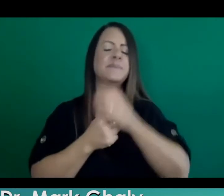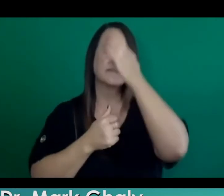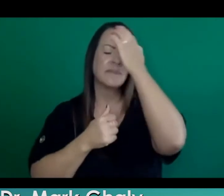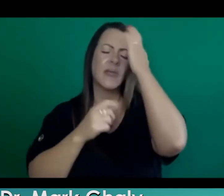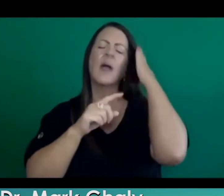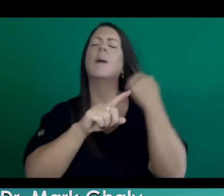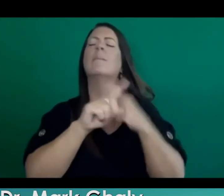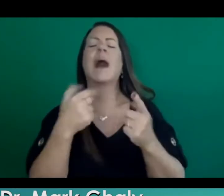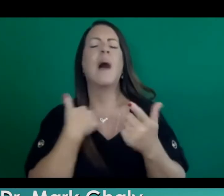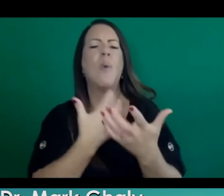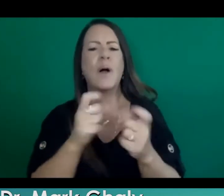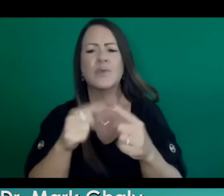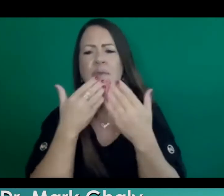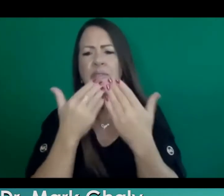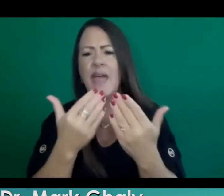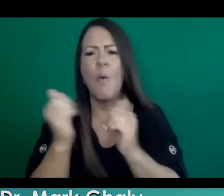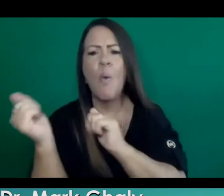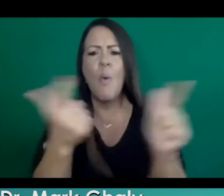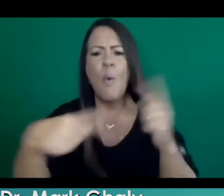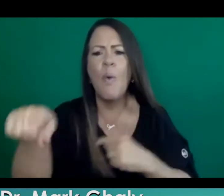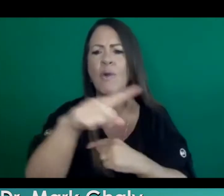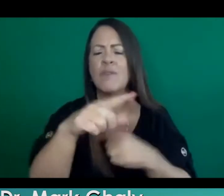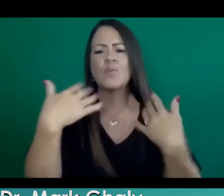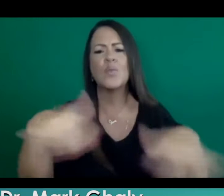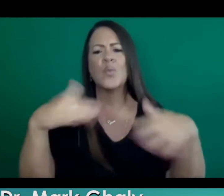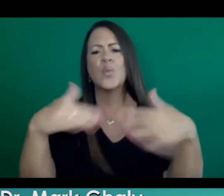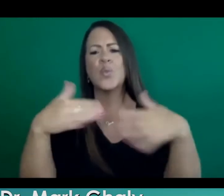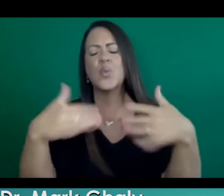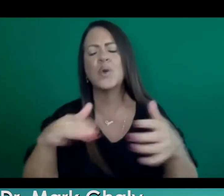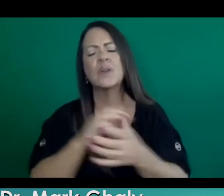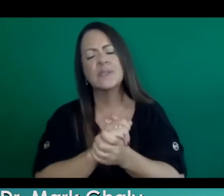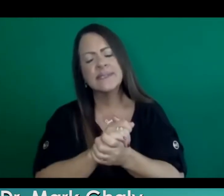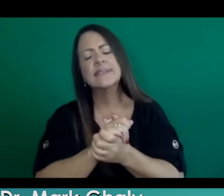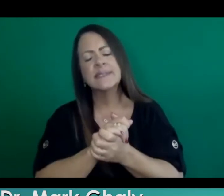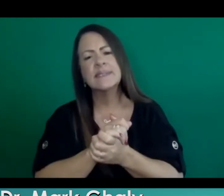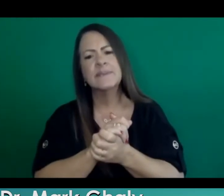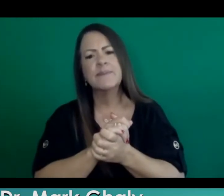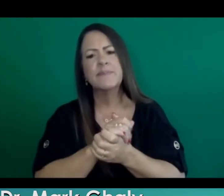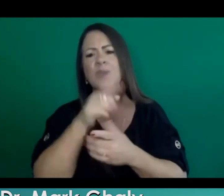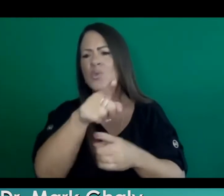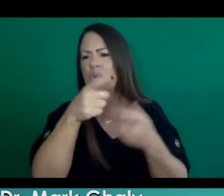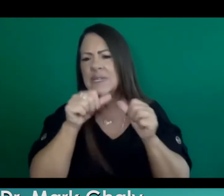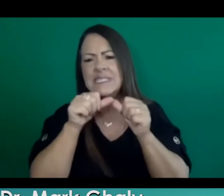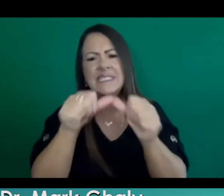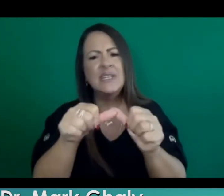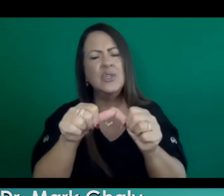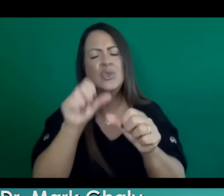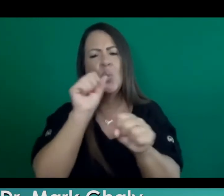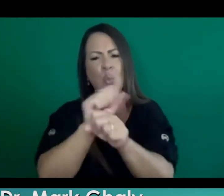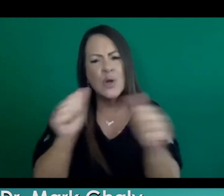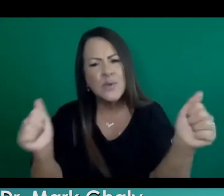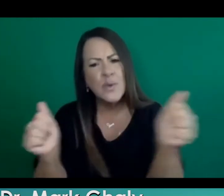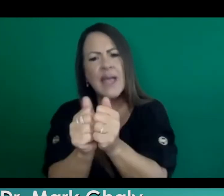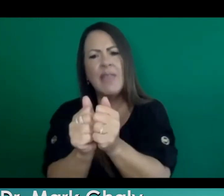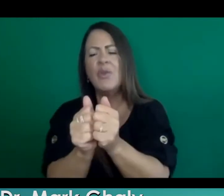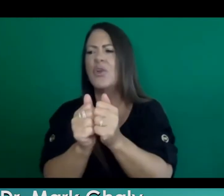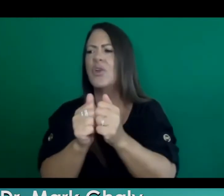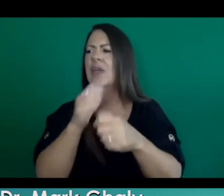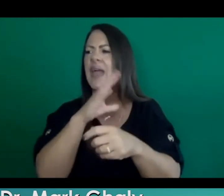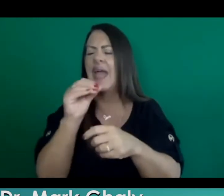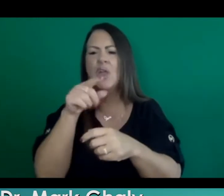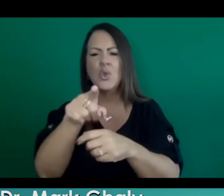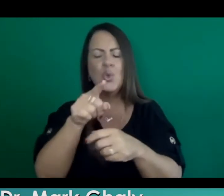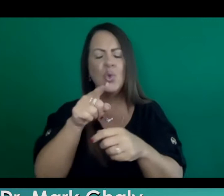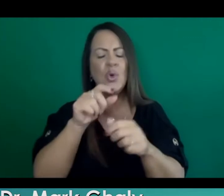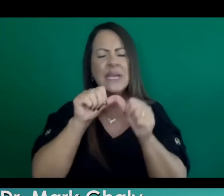to all of you Californians who are impacted to help us continue to do things for the safety of yourselves, your families,